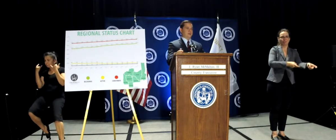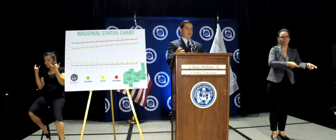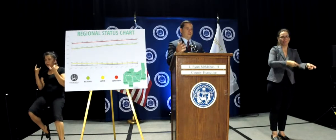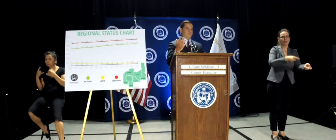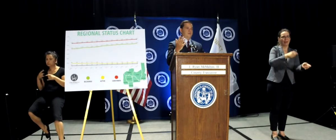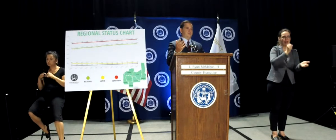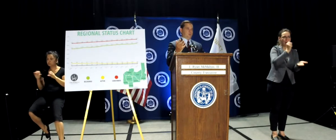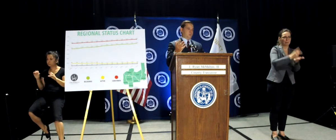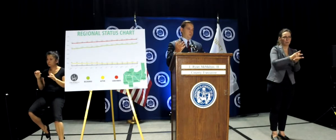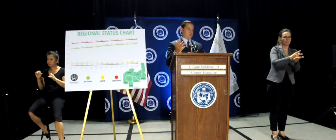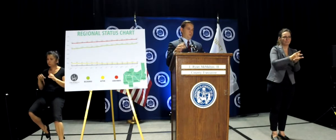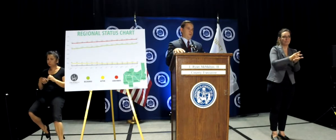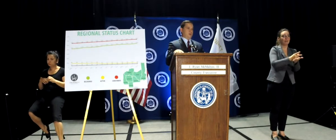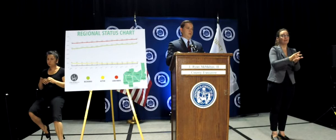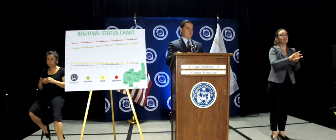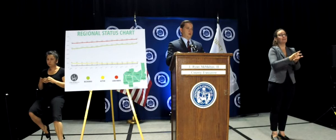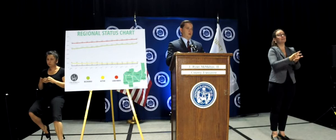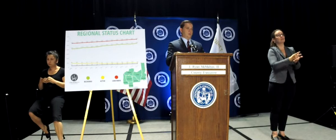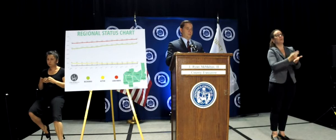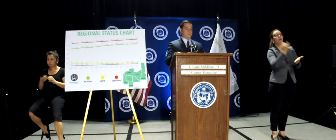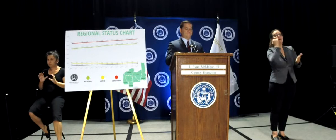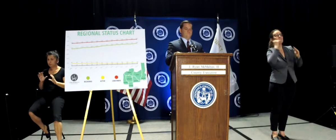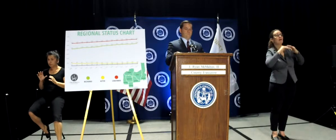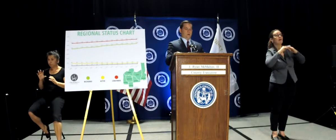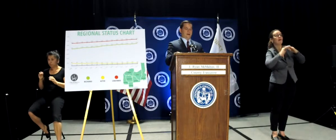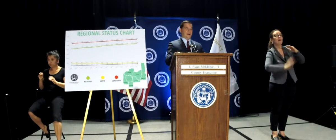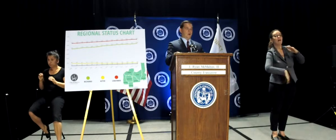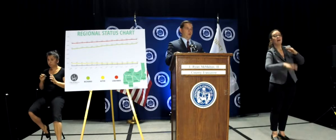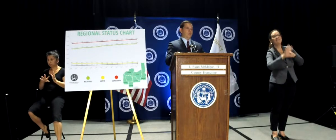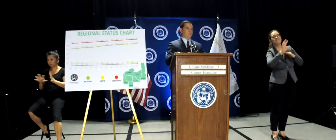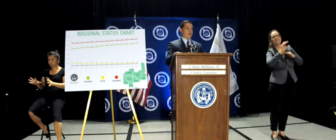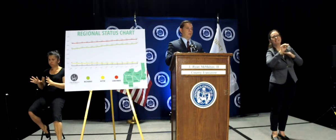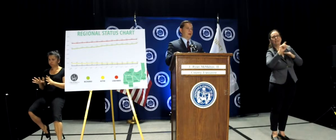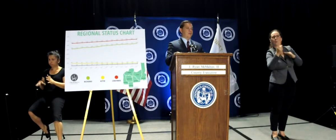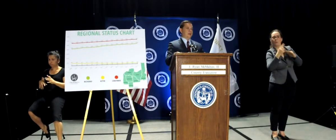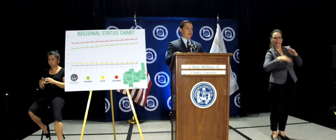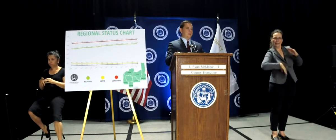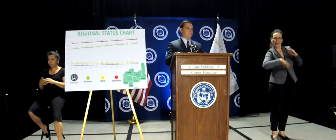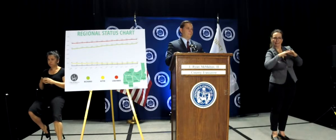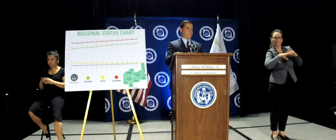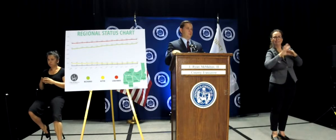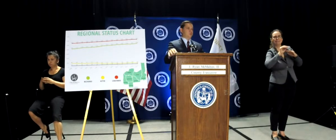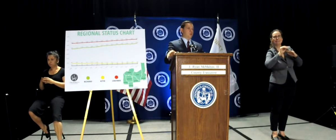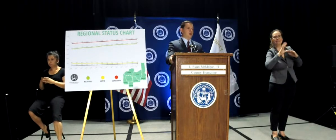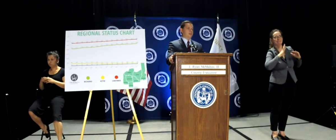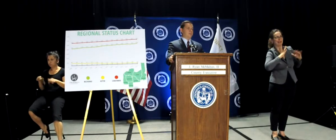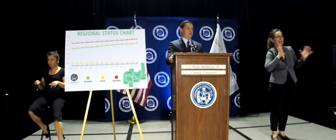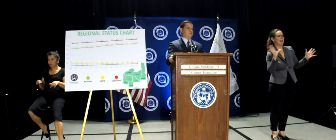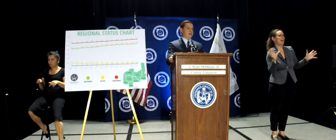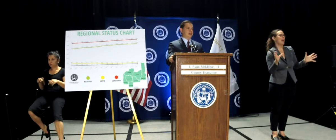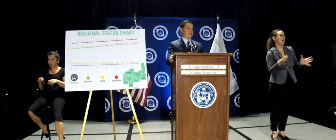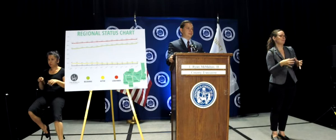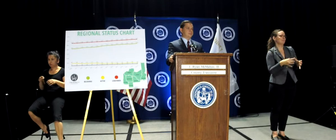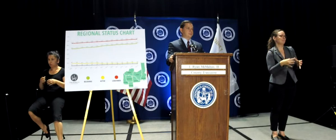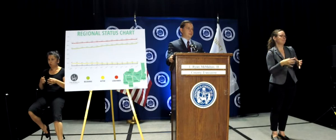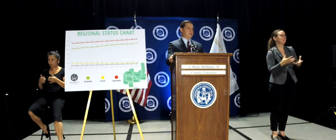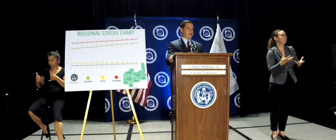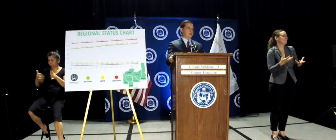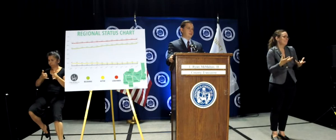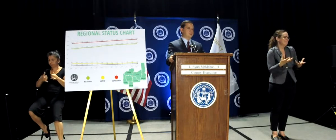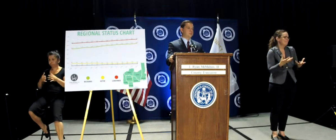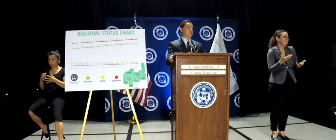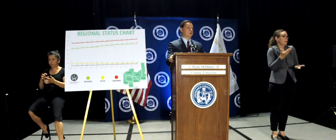mass gathering at 50 people. So right now you could probably have a game. You just won't have that many fans